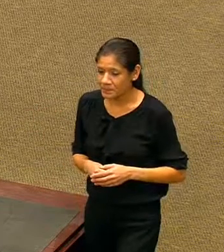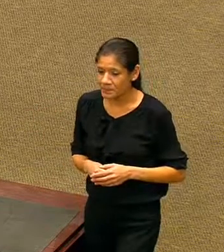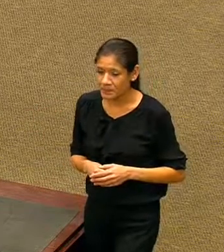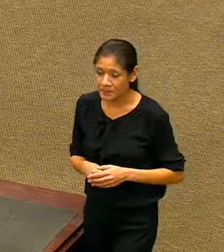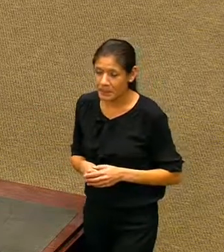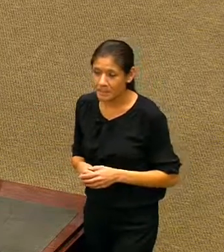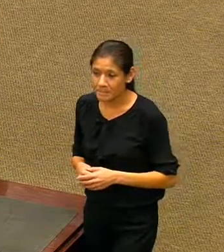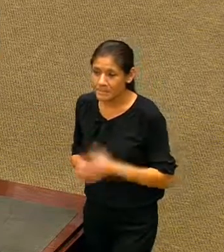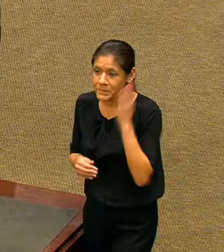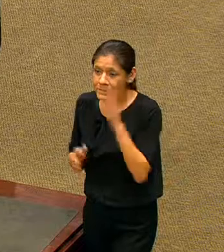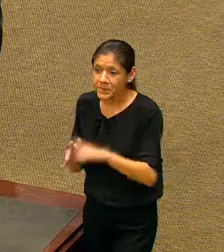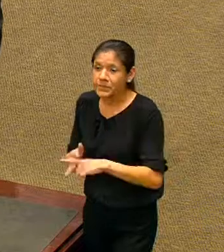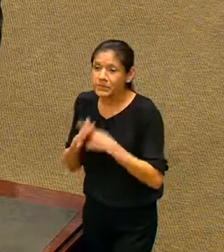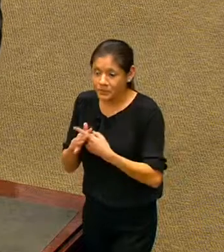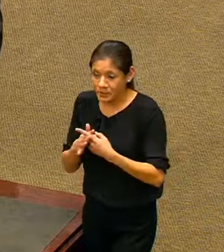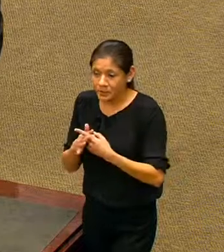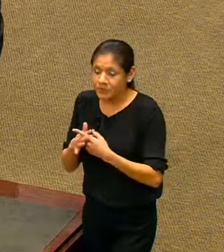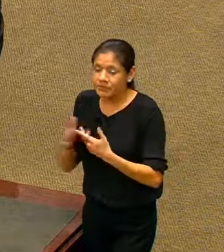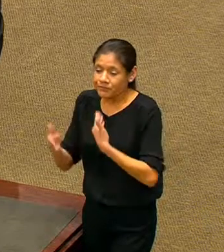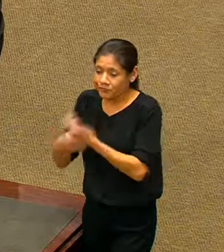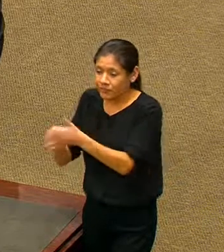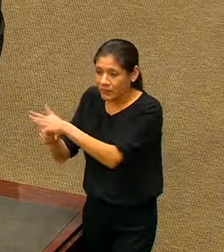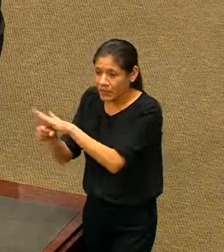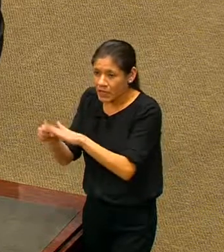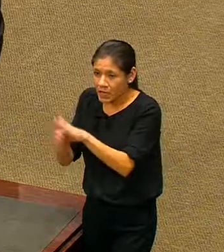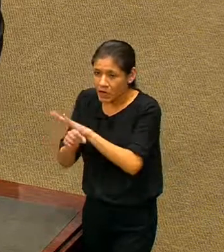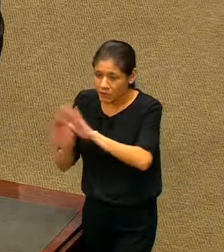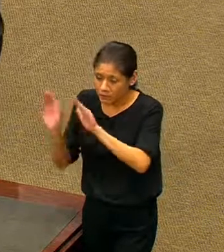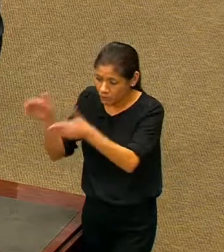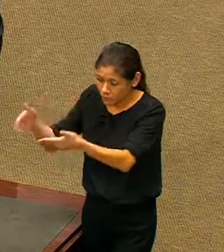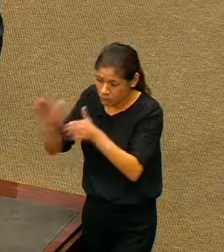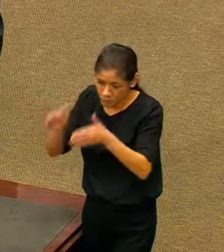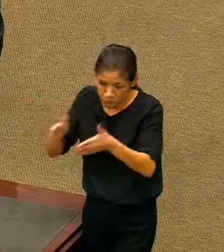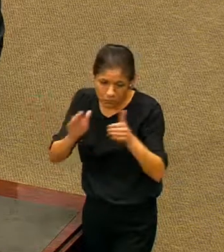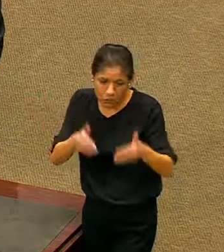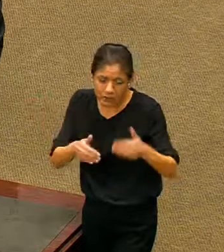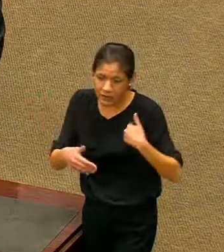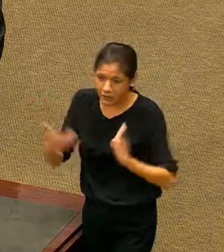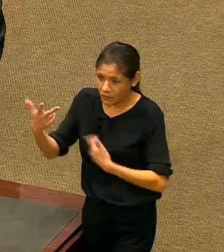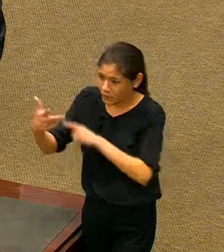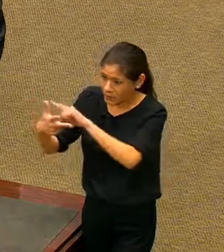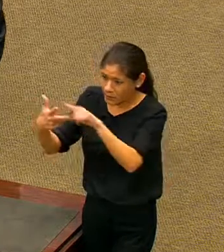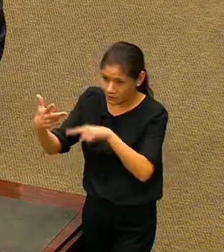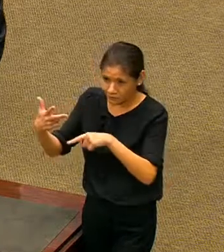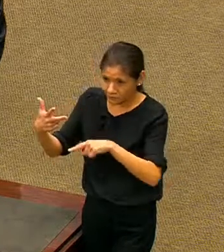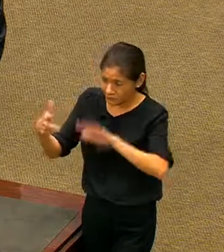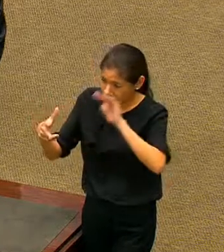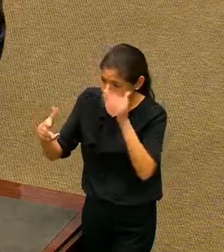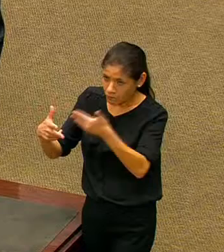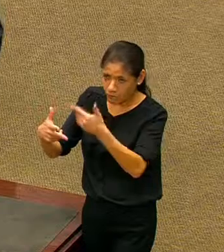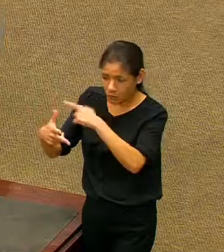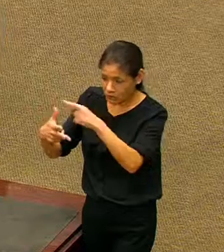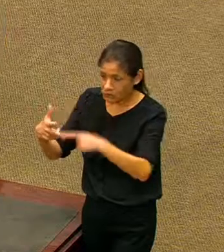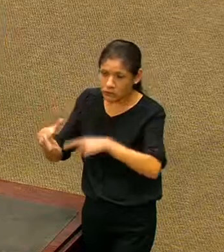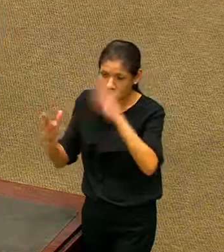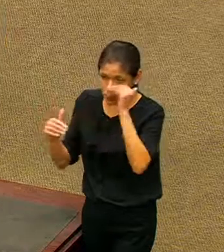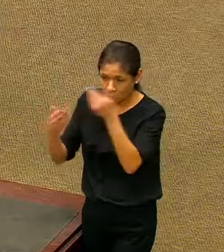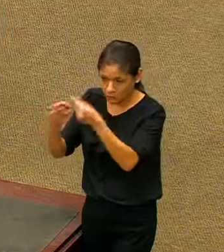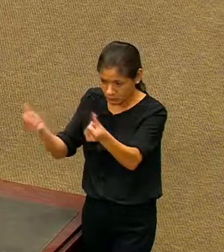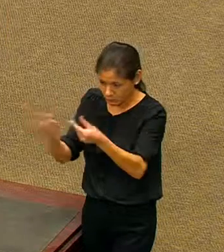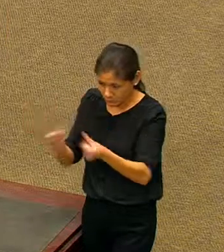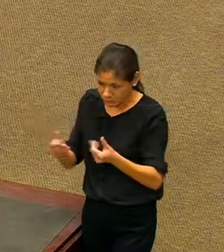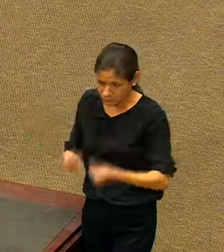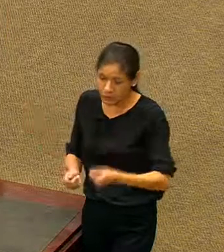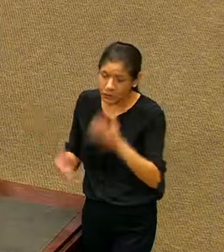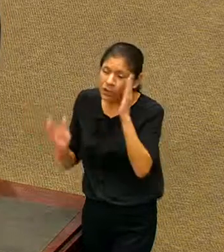So we're going to go start off and go through the areas we want, the main focus areas. We have three main focus areas for this project that we hope to fix